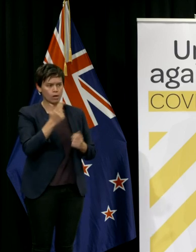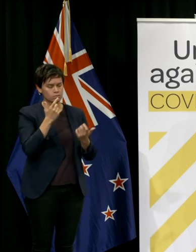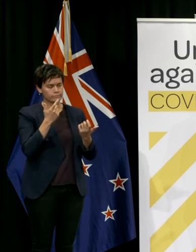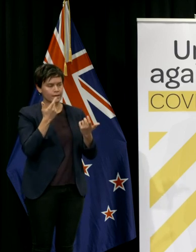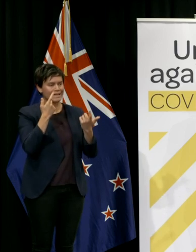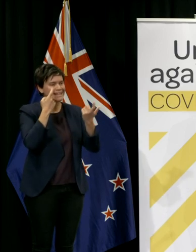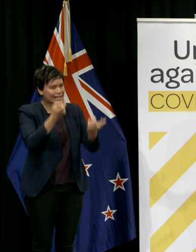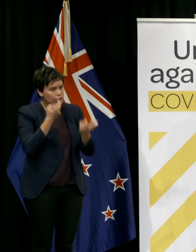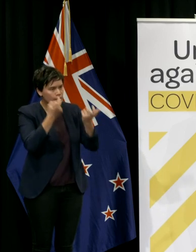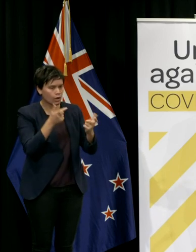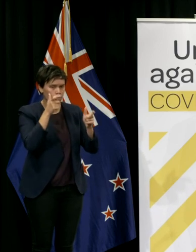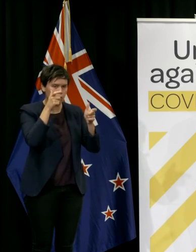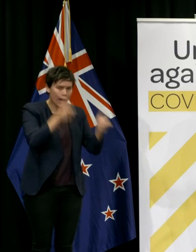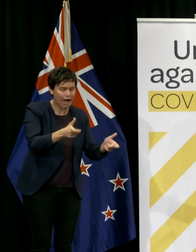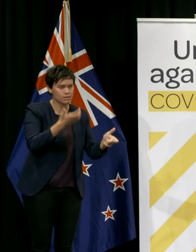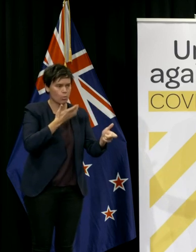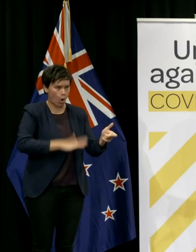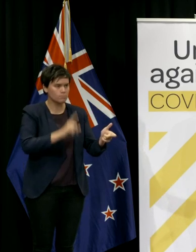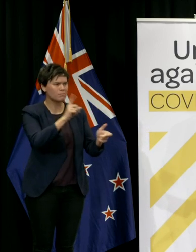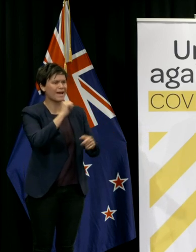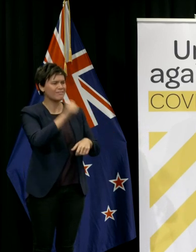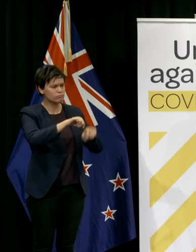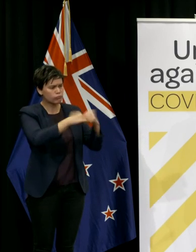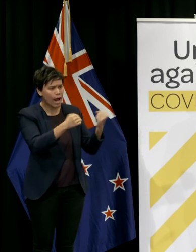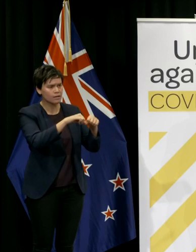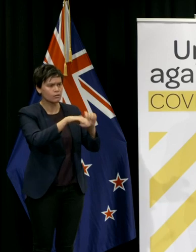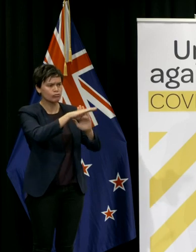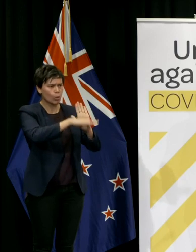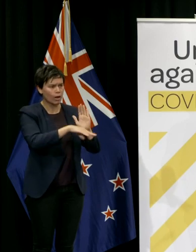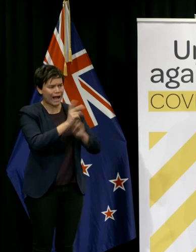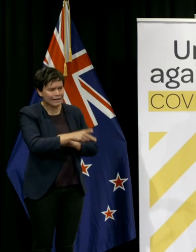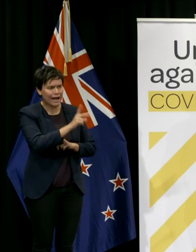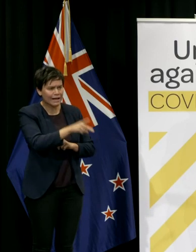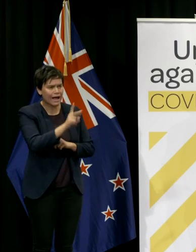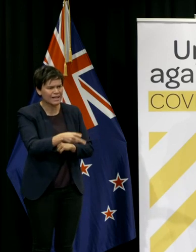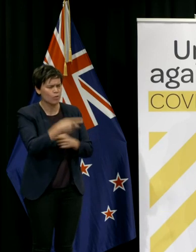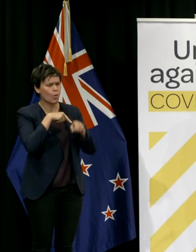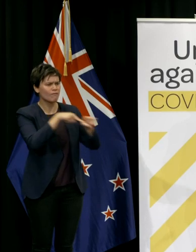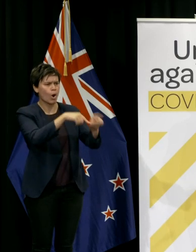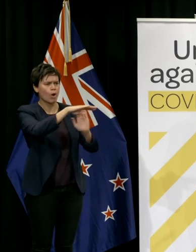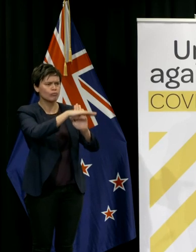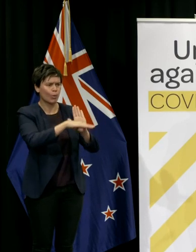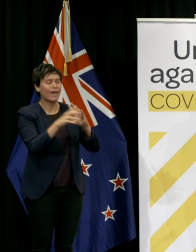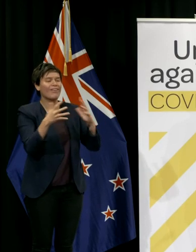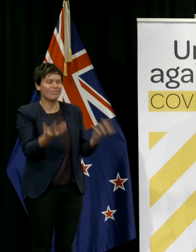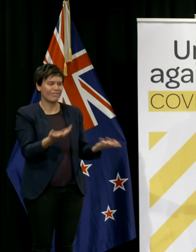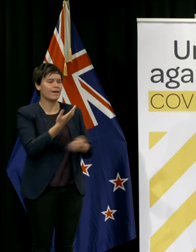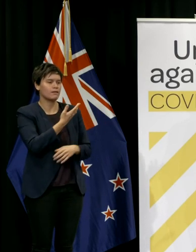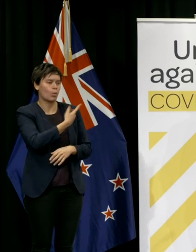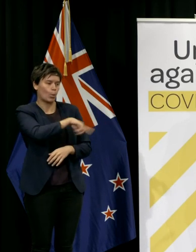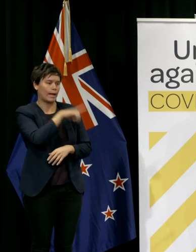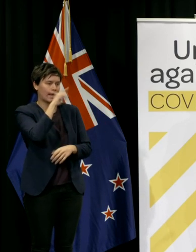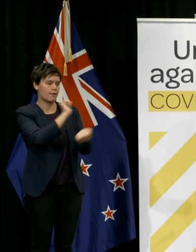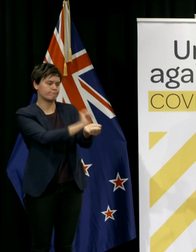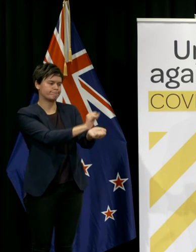and compassionate approach to this, but if people won't comply, we do have the authority to then detain